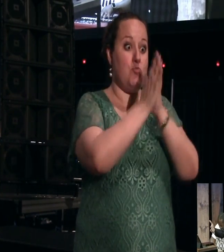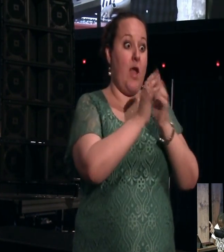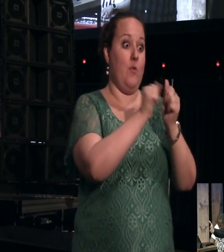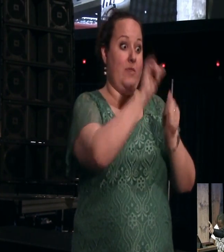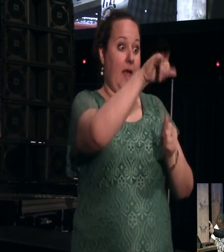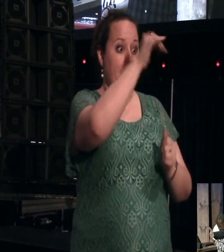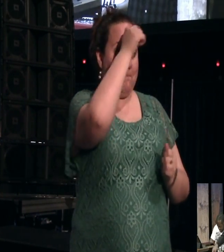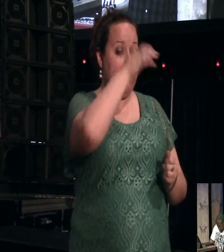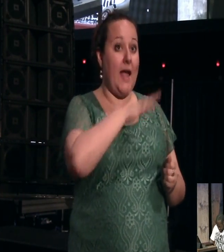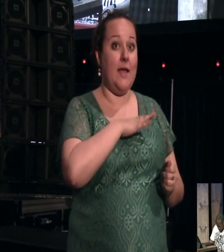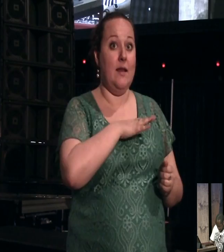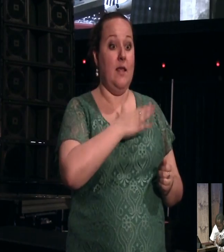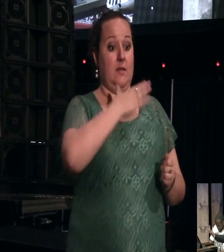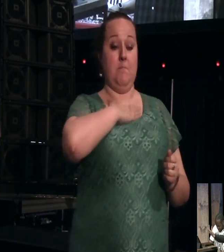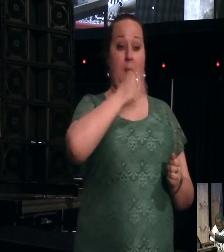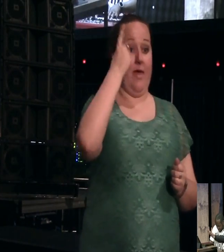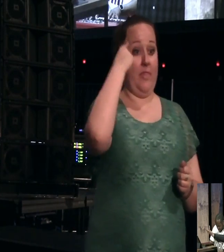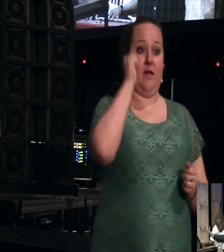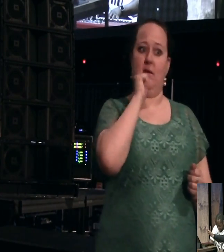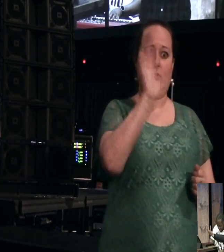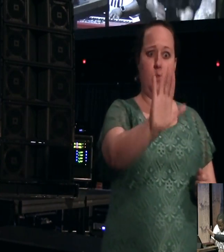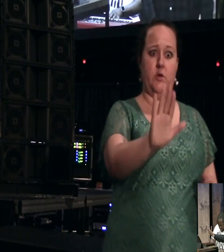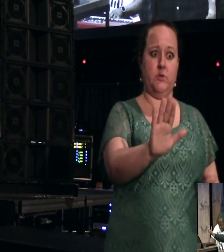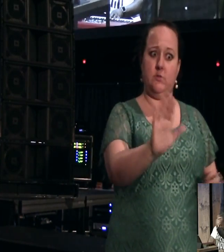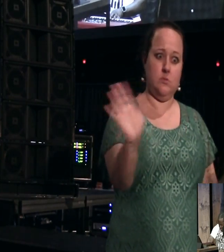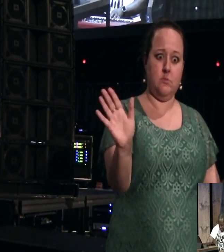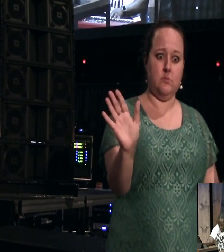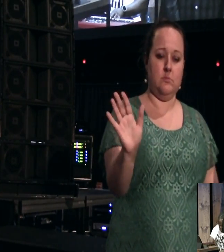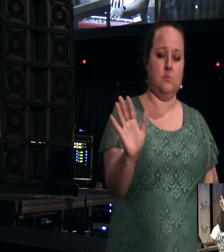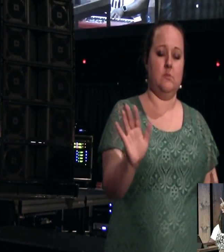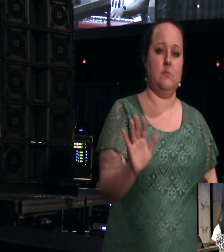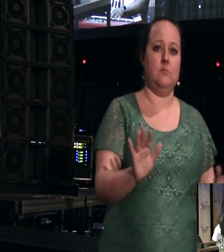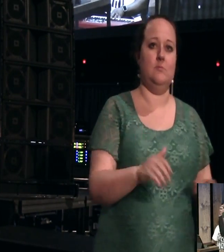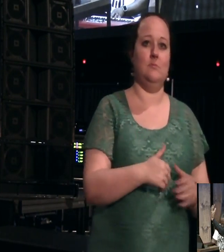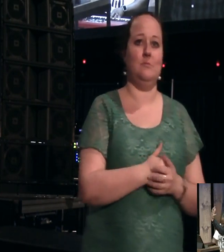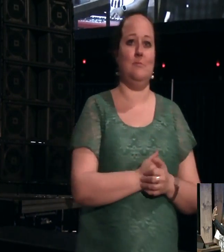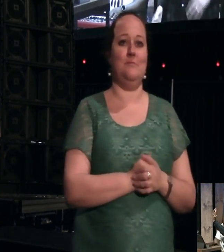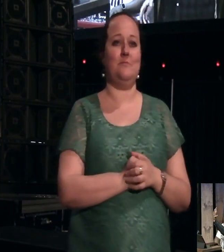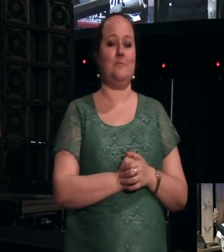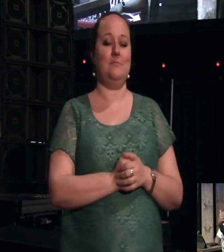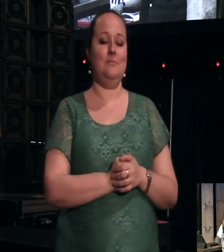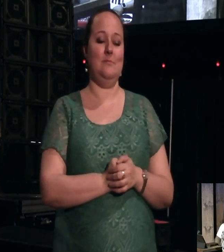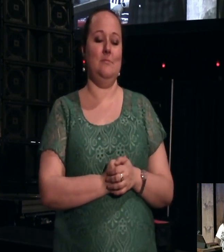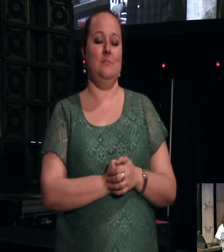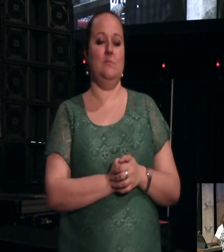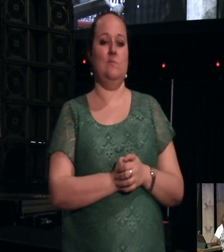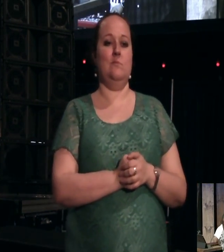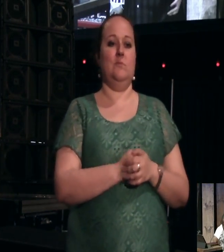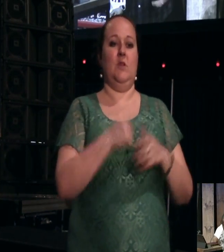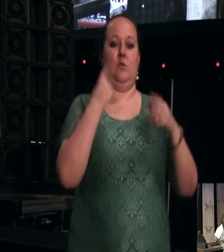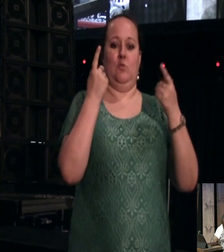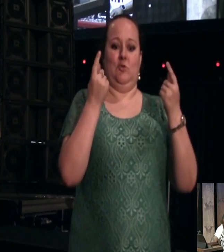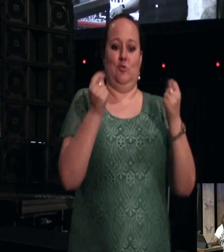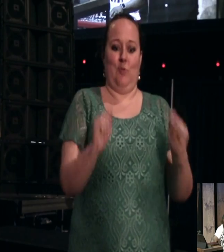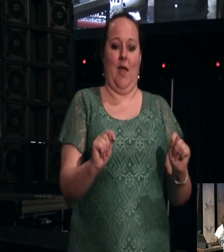need to ask if you can pray for him." I'm like, "Yeah, I get it. I just had that thought. Like, it was my thought, not yours." That didn't happen,